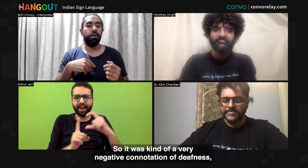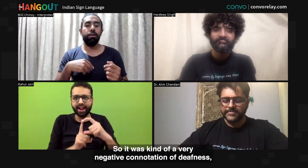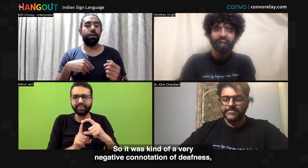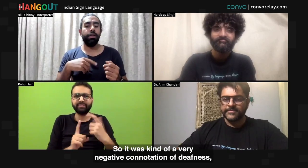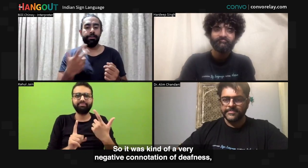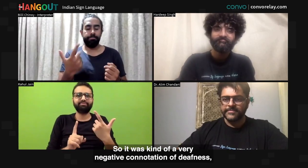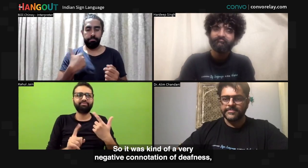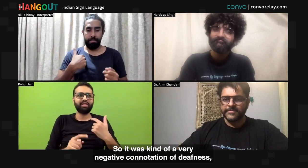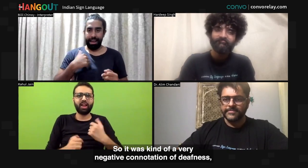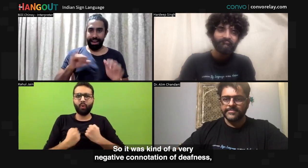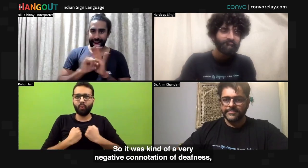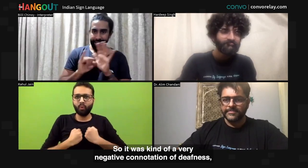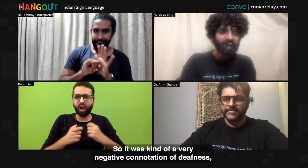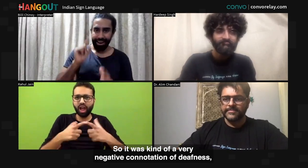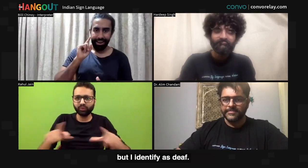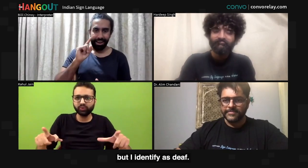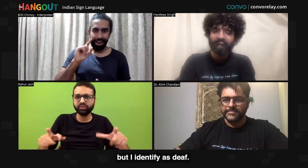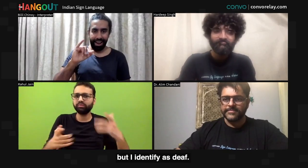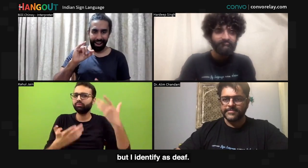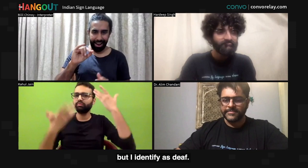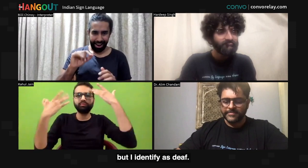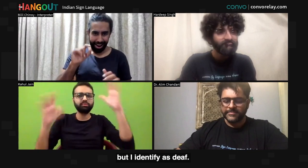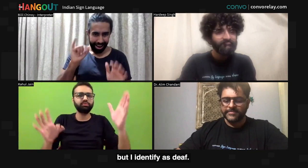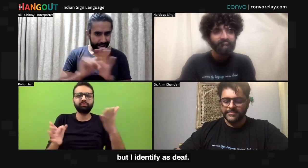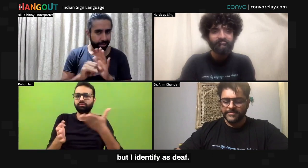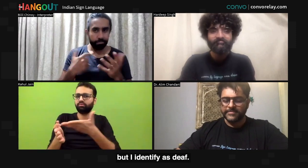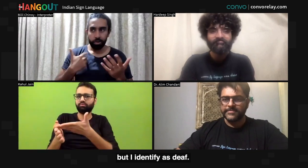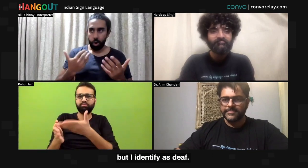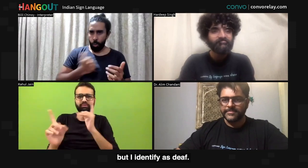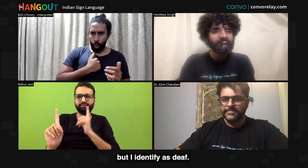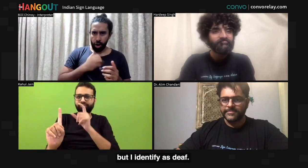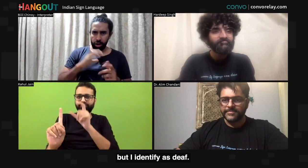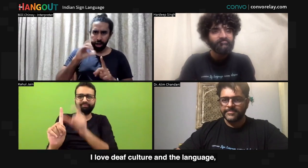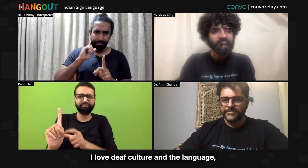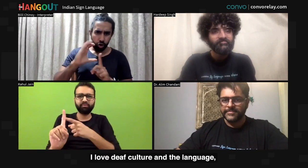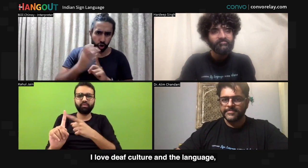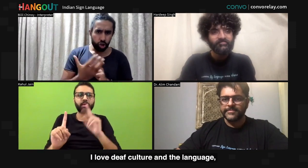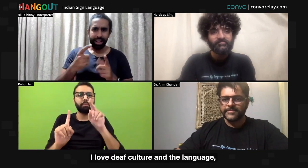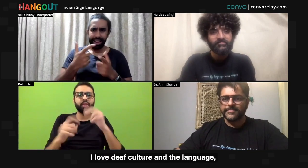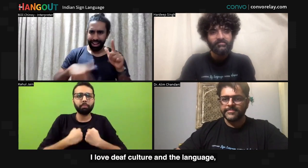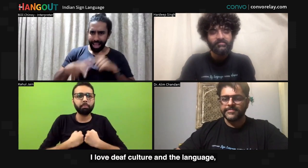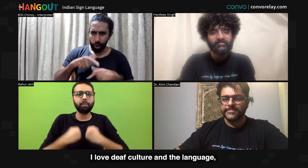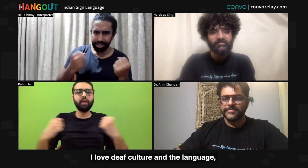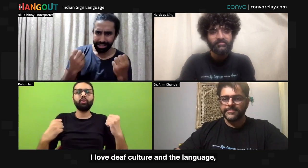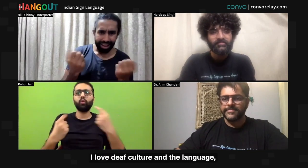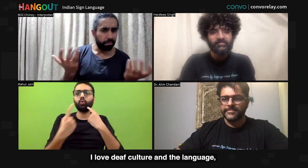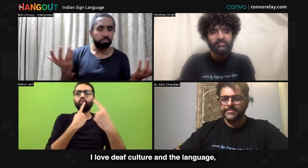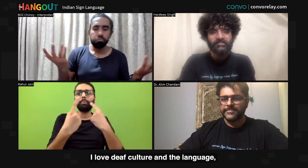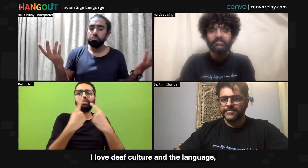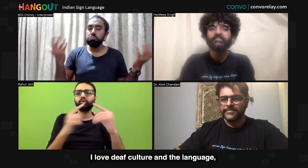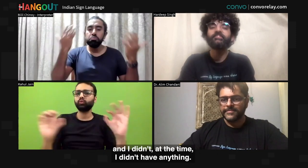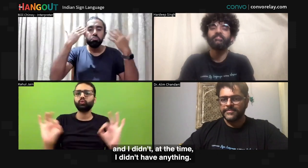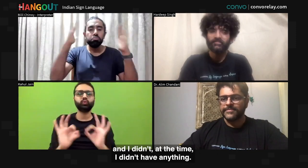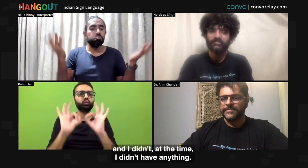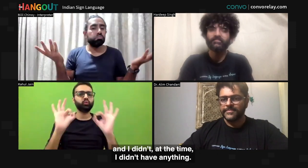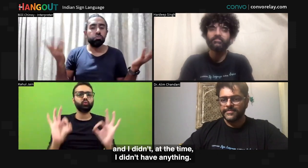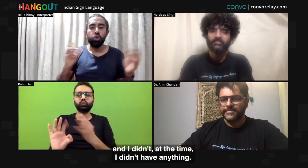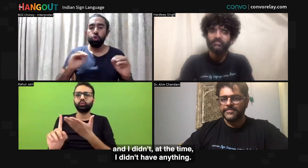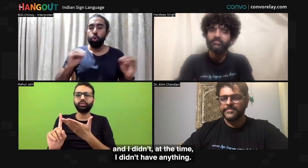connotation of deafness, but, um, I identify as deaf. I love deaf culture and the language. I didn't, at the time I